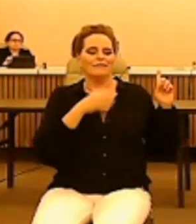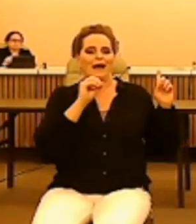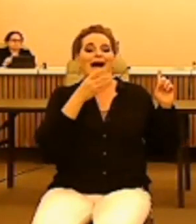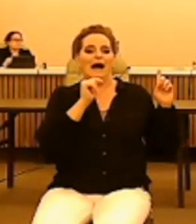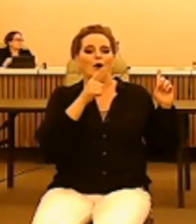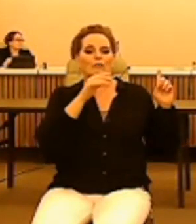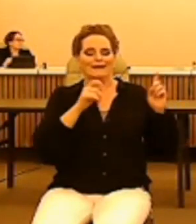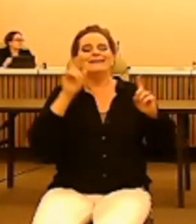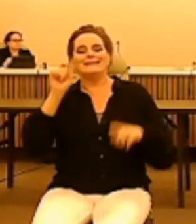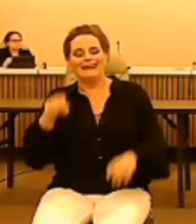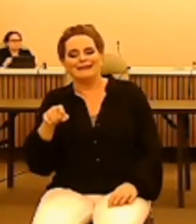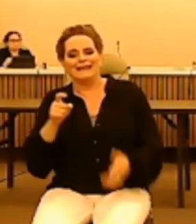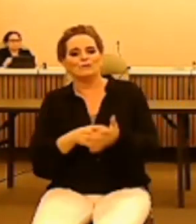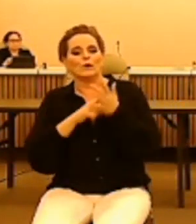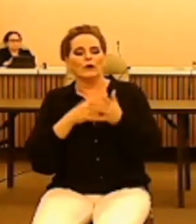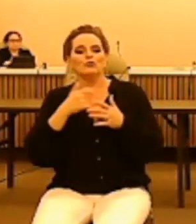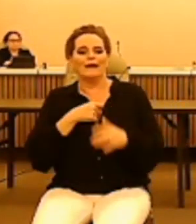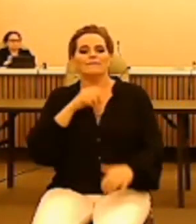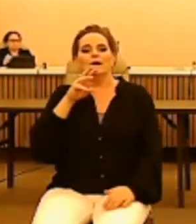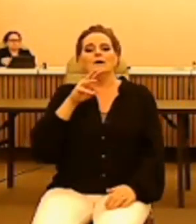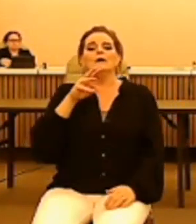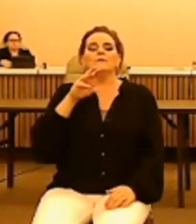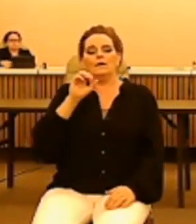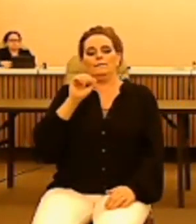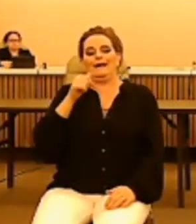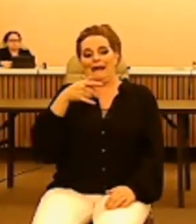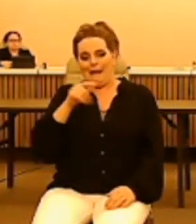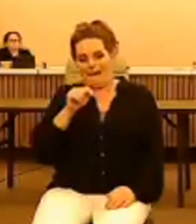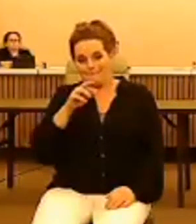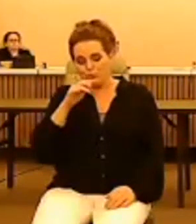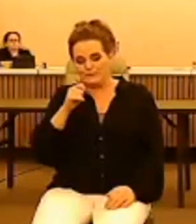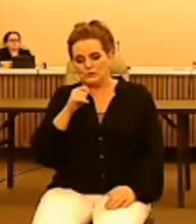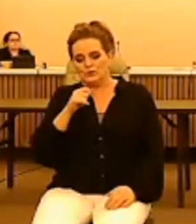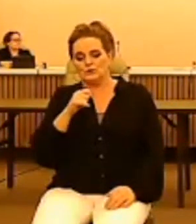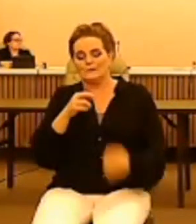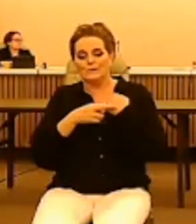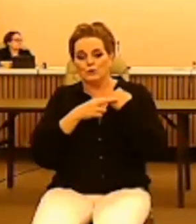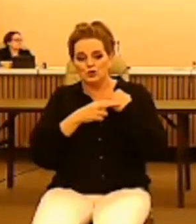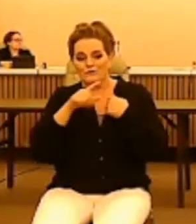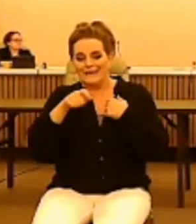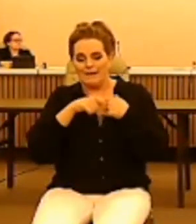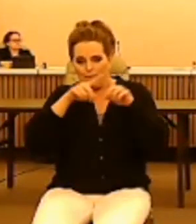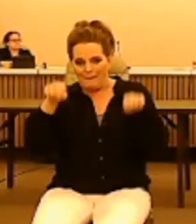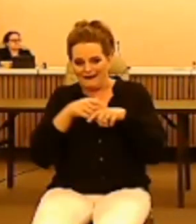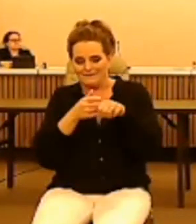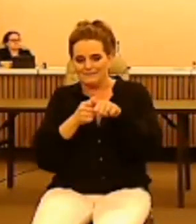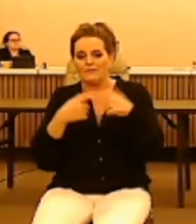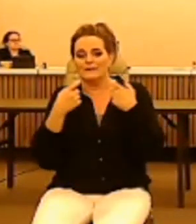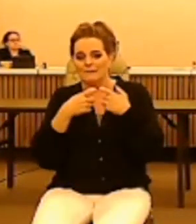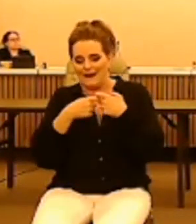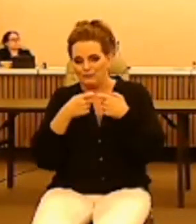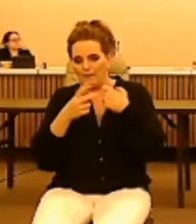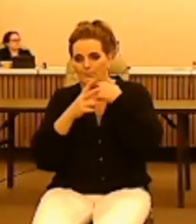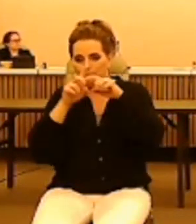have to have the watt amperage reserved in your circuit box, and you Right. have to have a path to get to the garage.